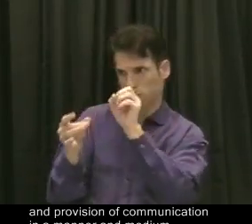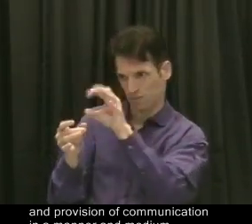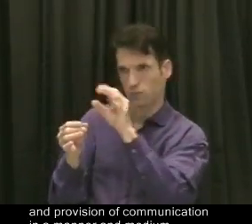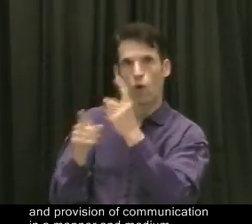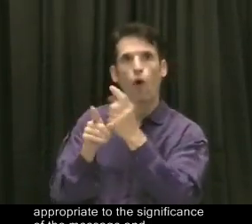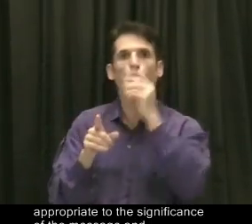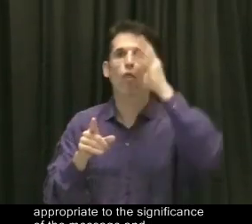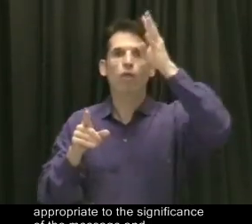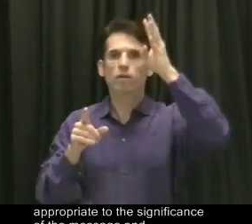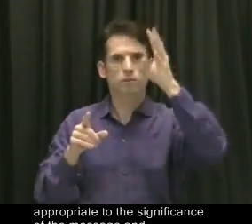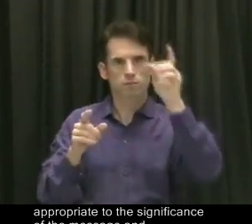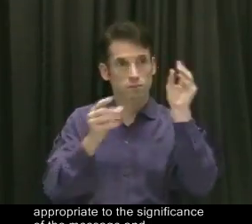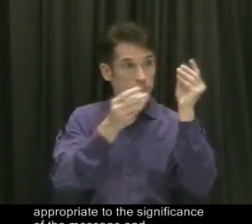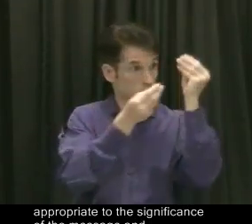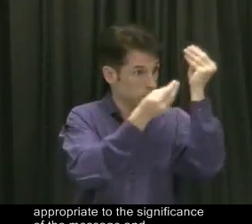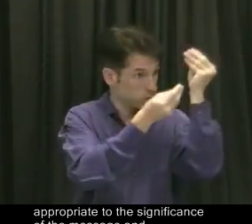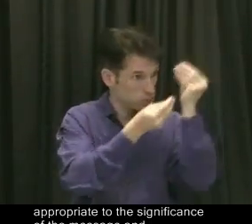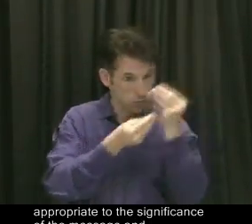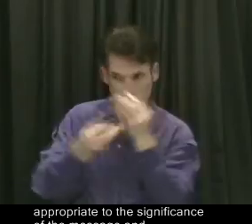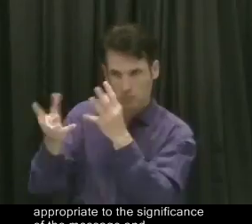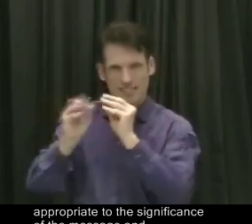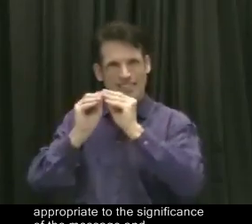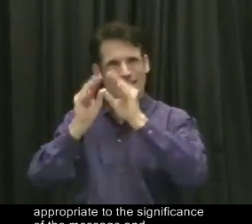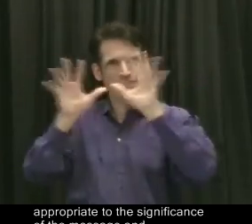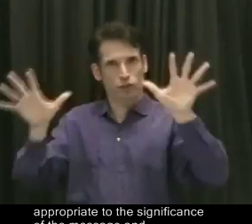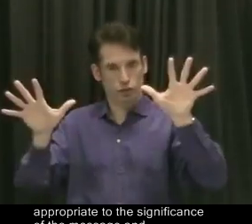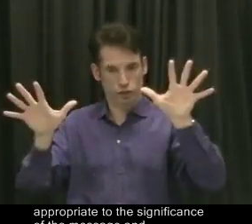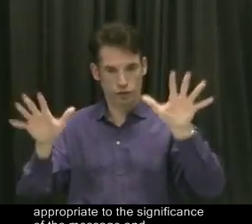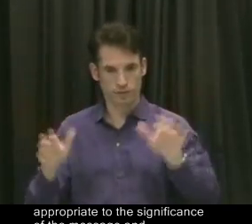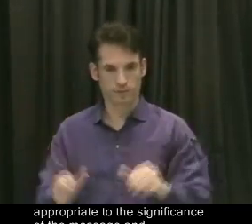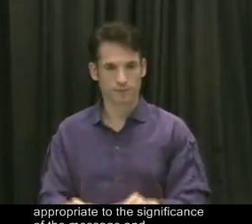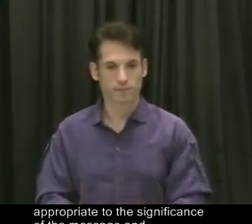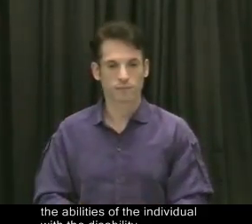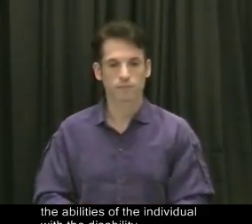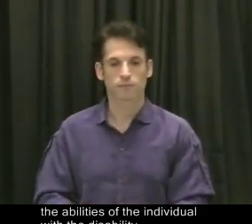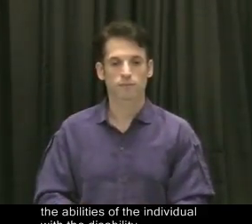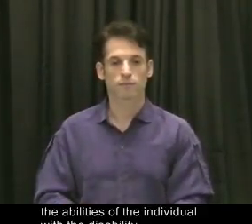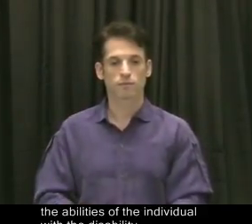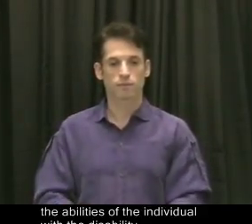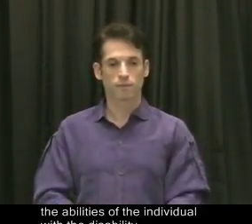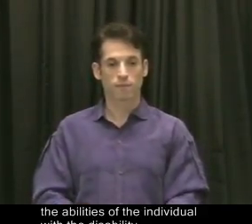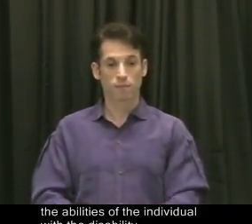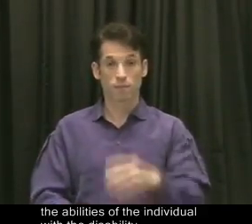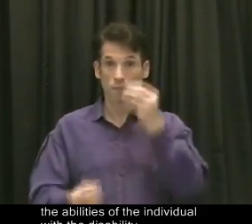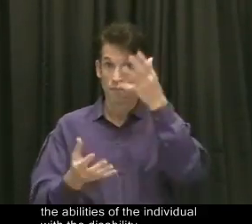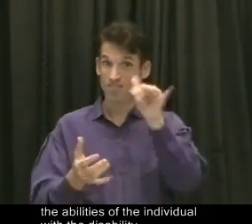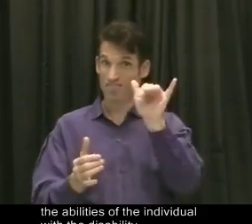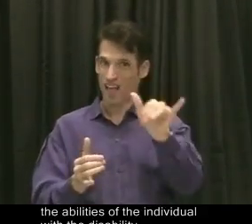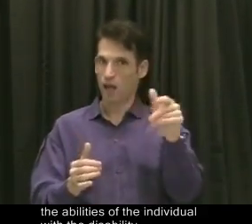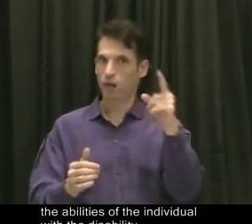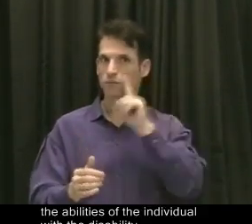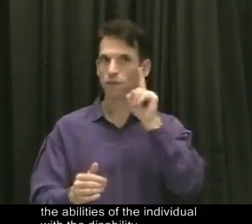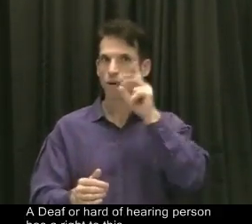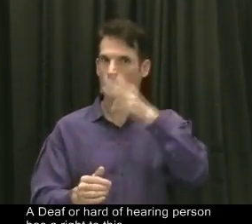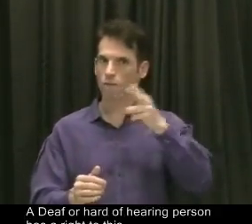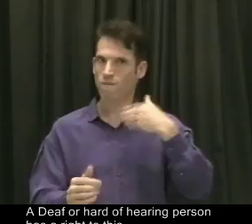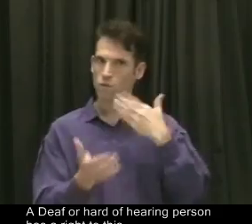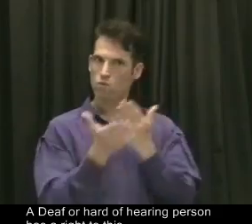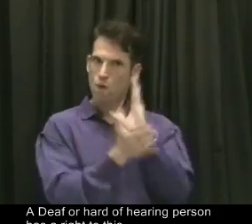appropriate to the significance of the message and the abilities of the individual with the disability.